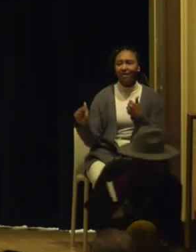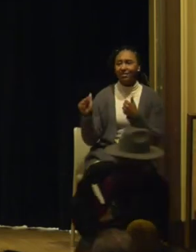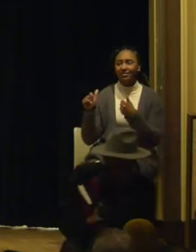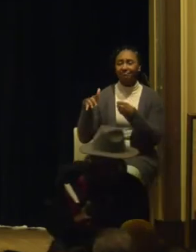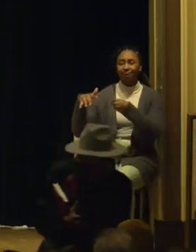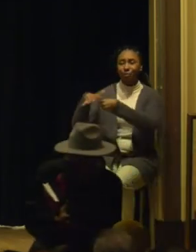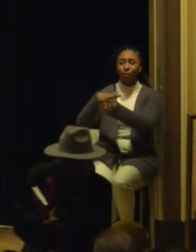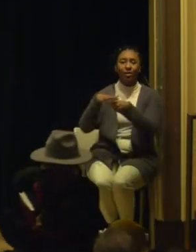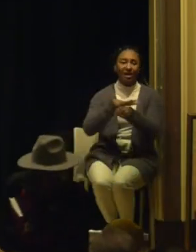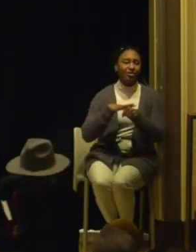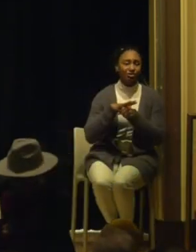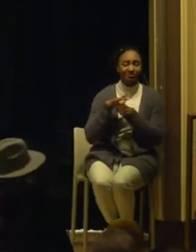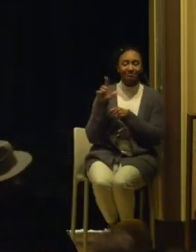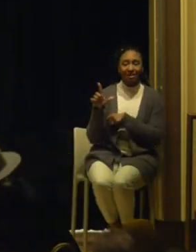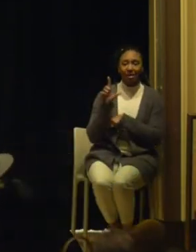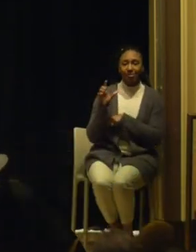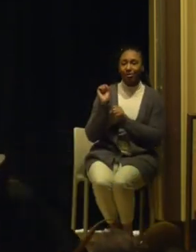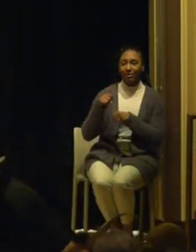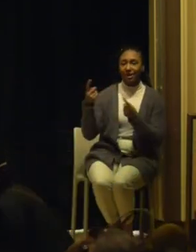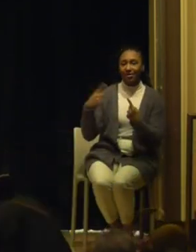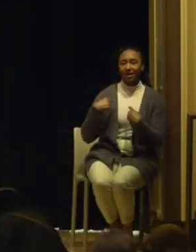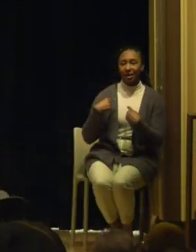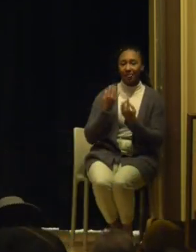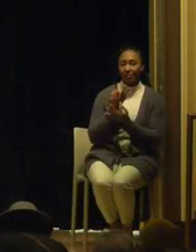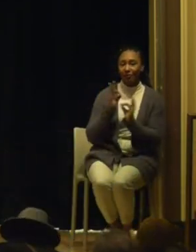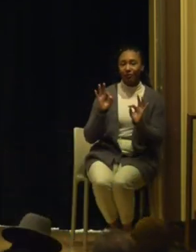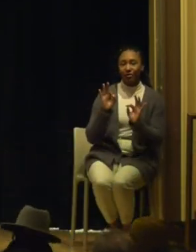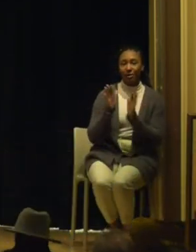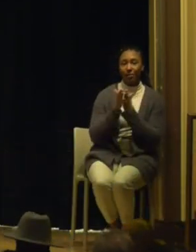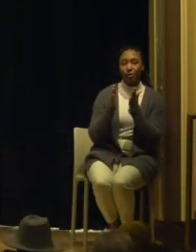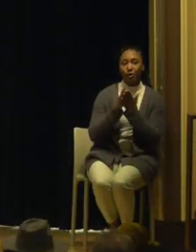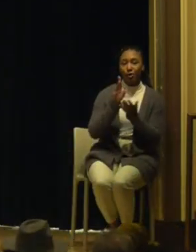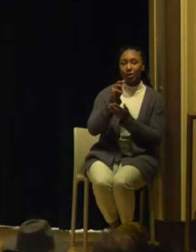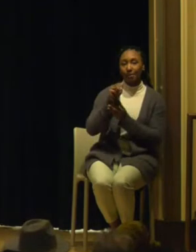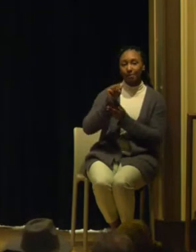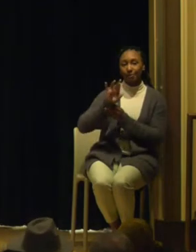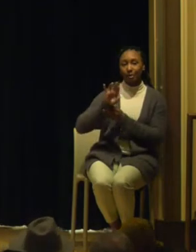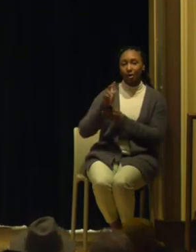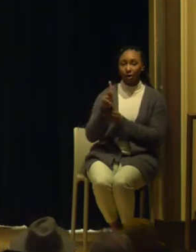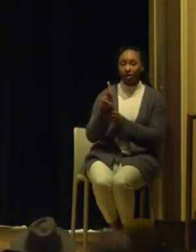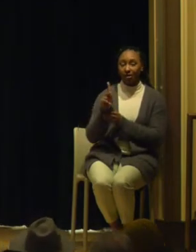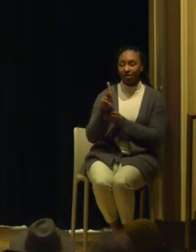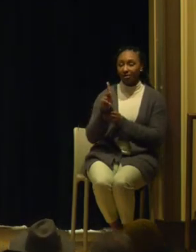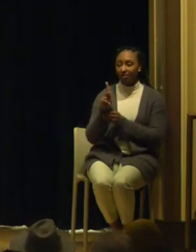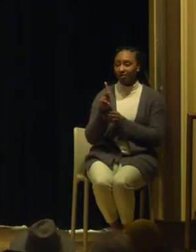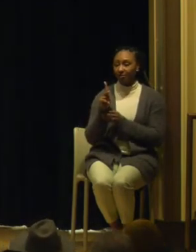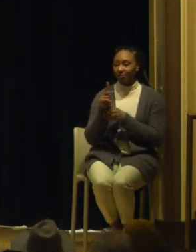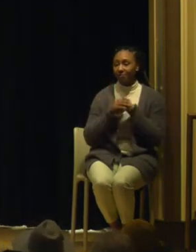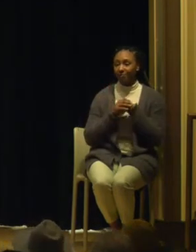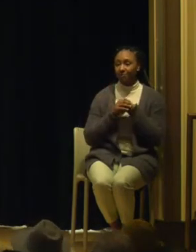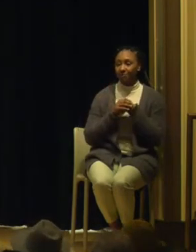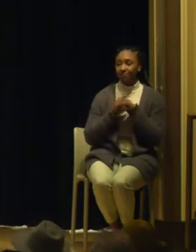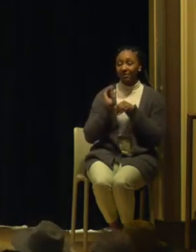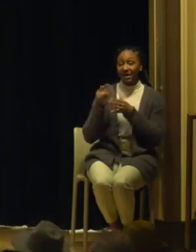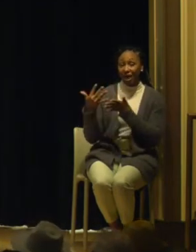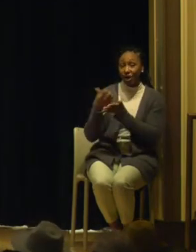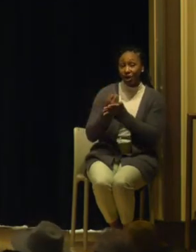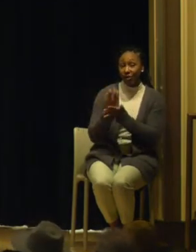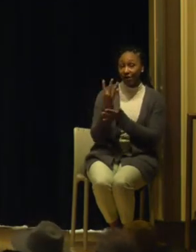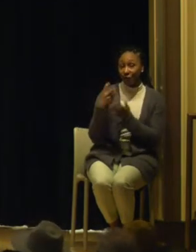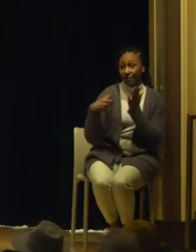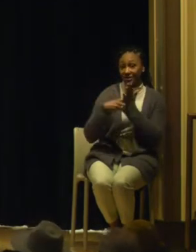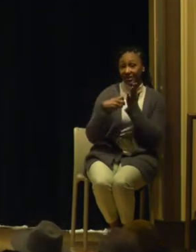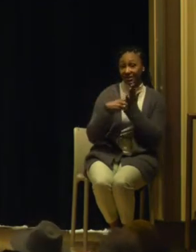students fifth grade and younger can get a special bookmark while supplies last, read any five aquatic themed books, and earn four tickets to the